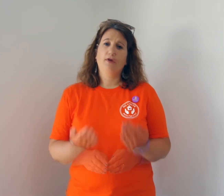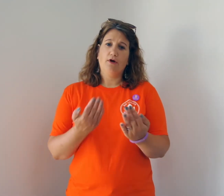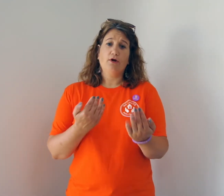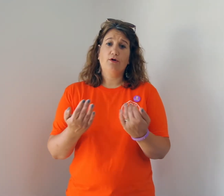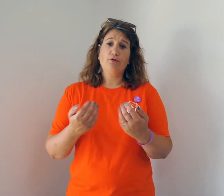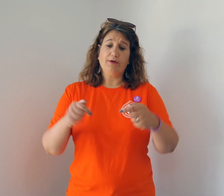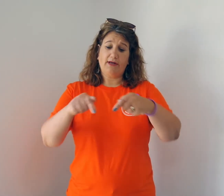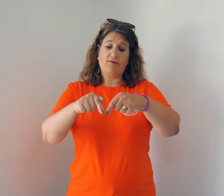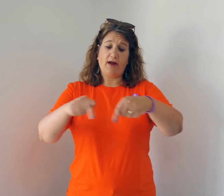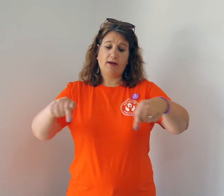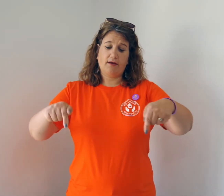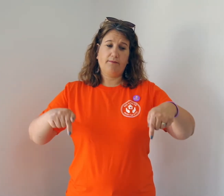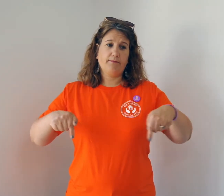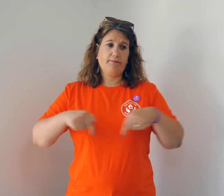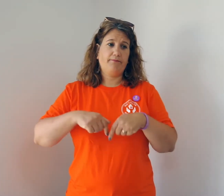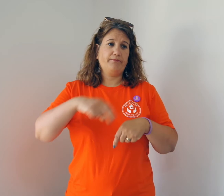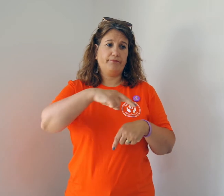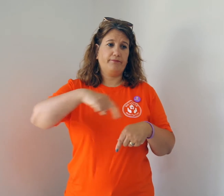a cooling rack,